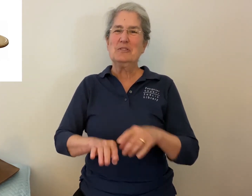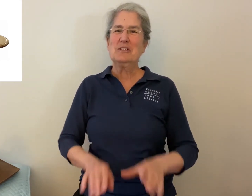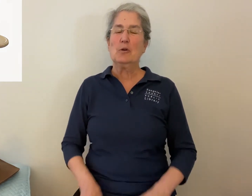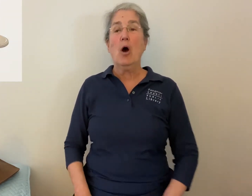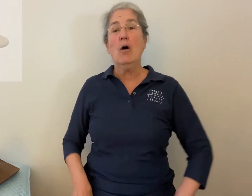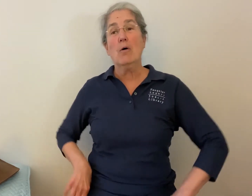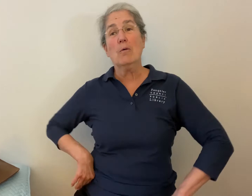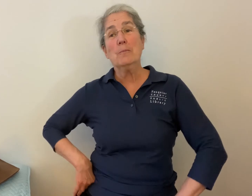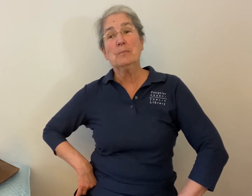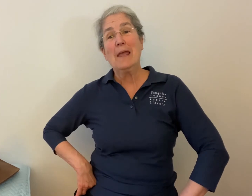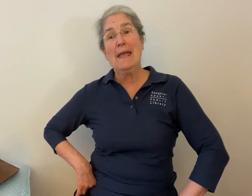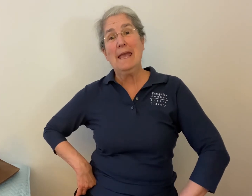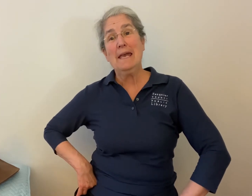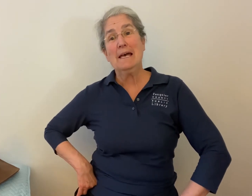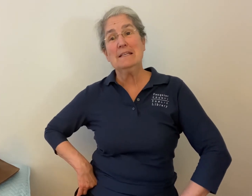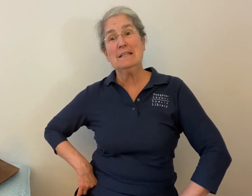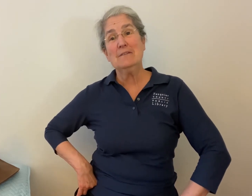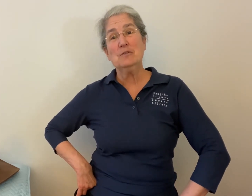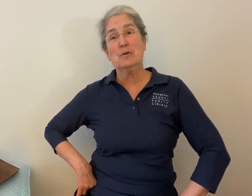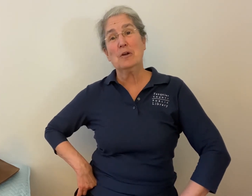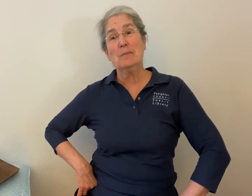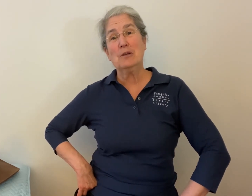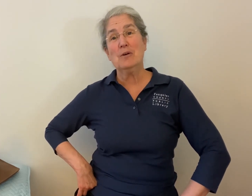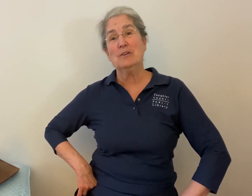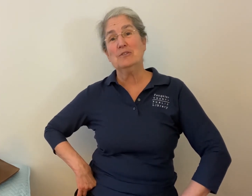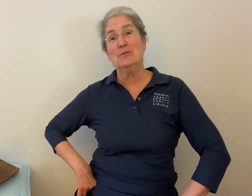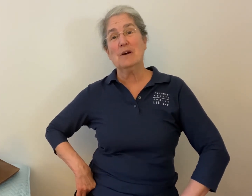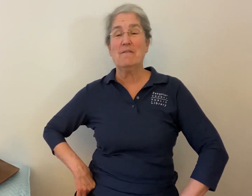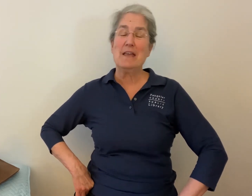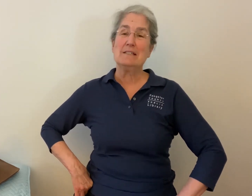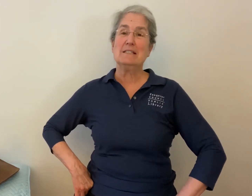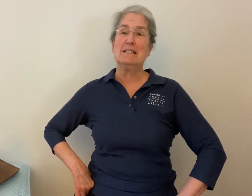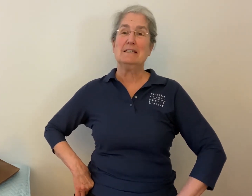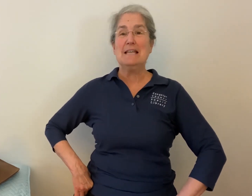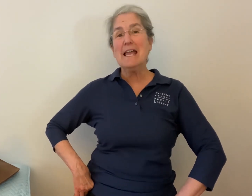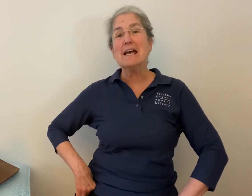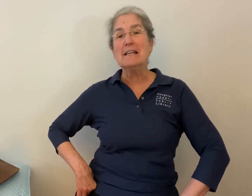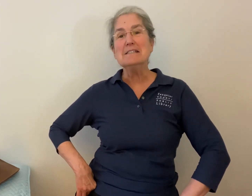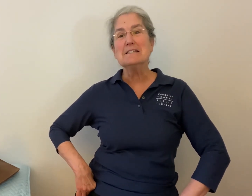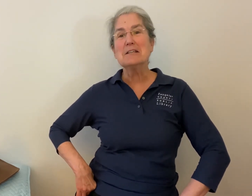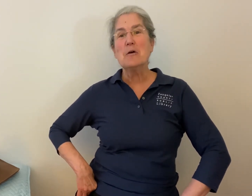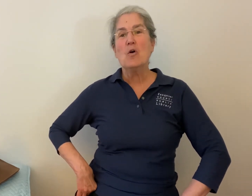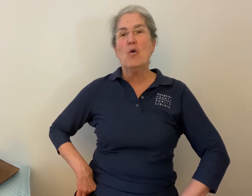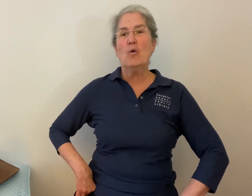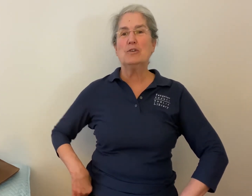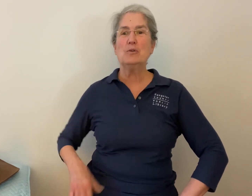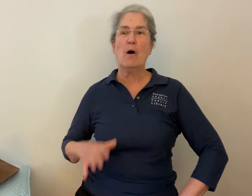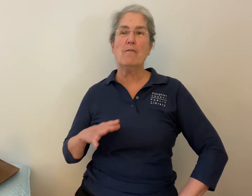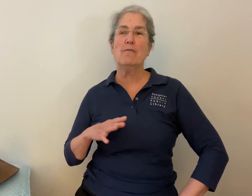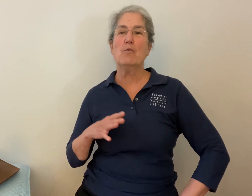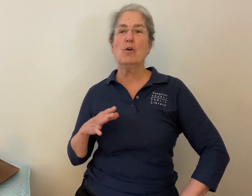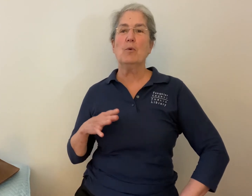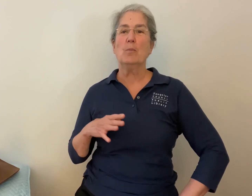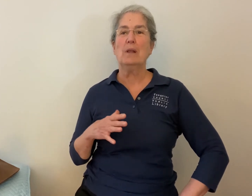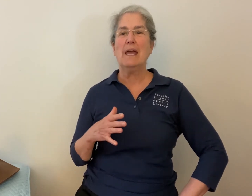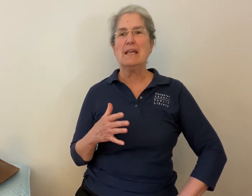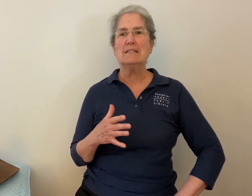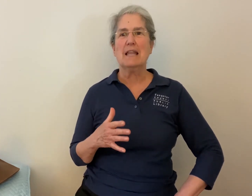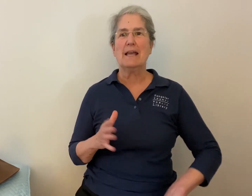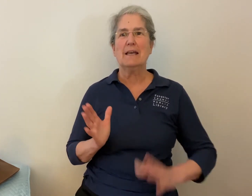do. Oh, and if you're going to be going to a fancy dance or to a formal place, like